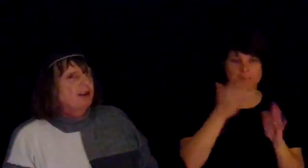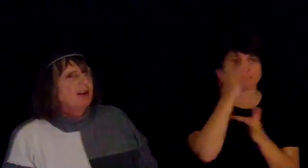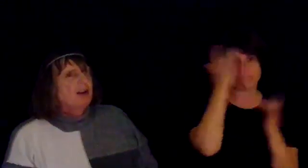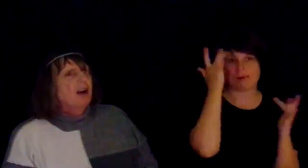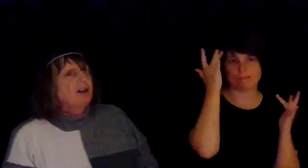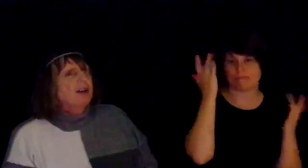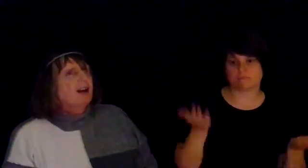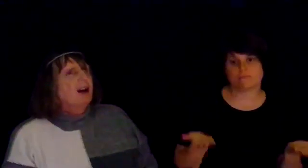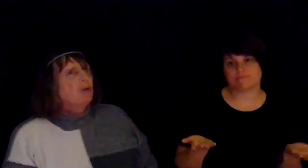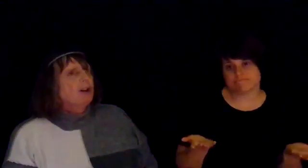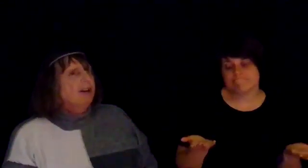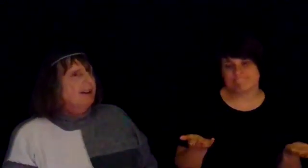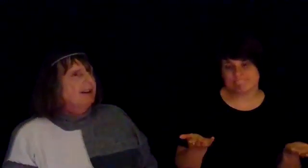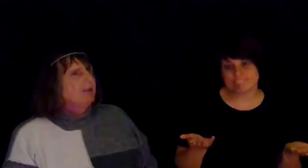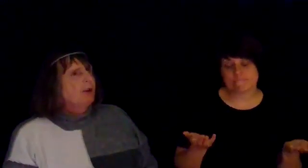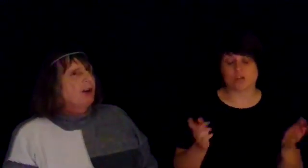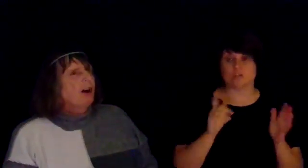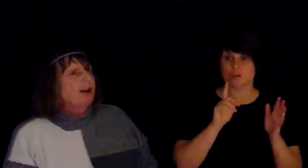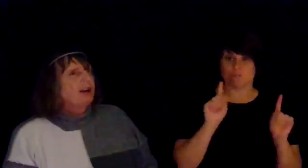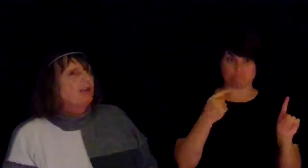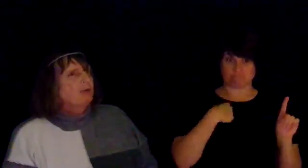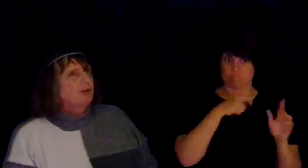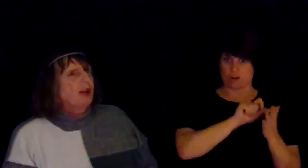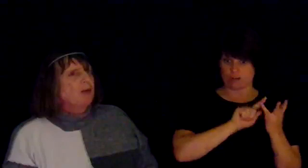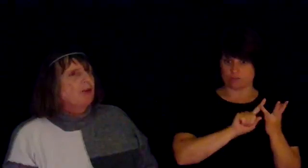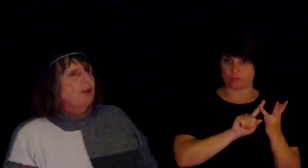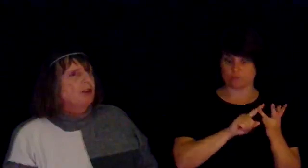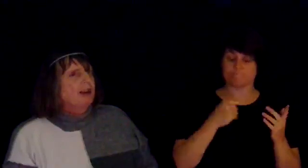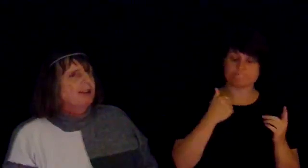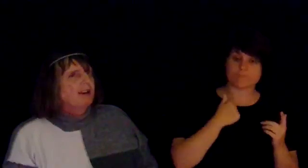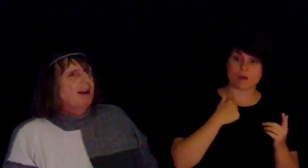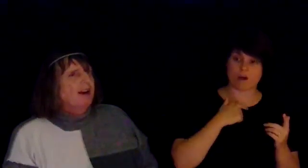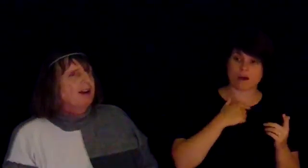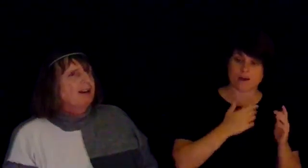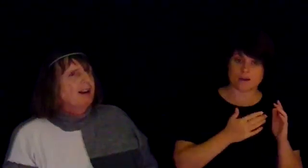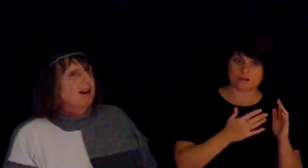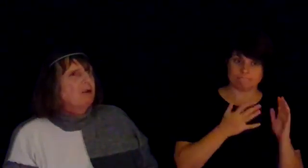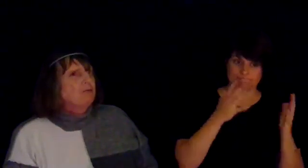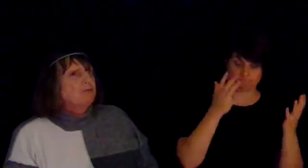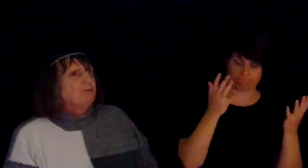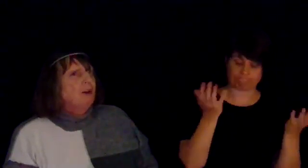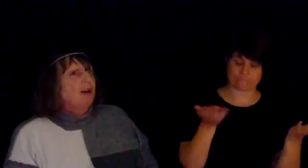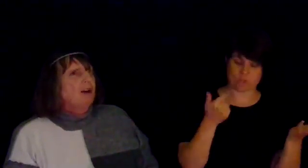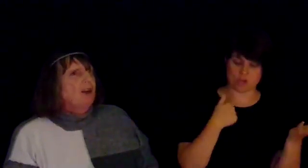about. Okay, what I did was I was able to get